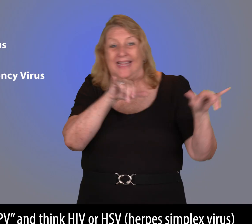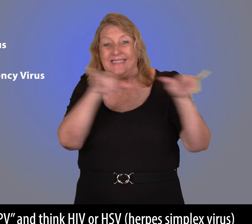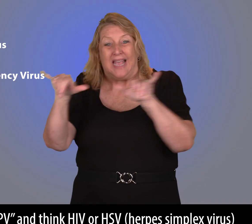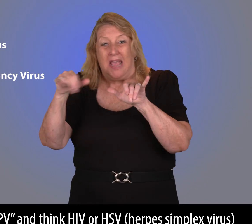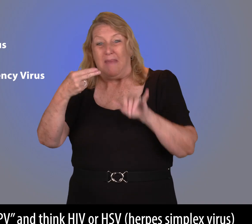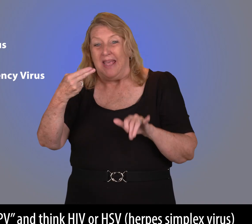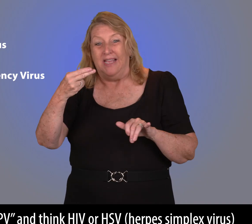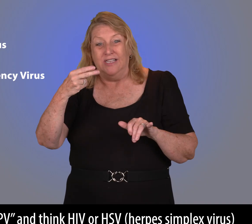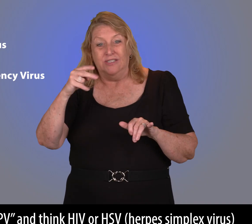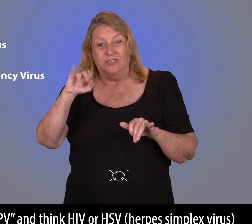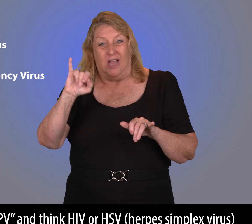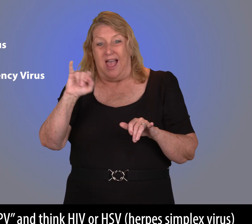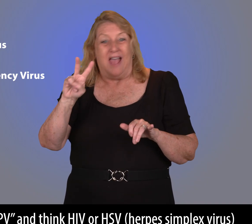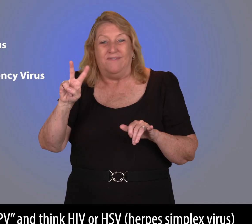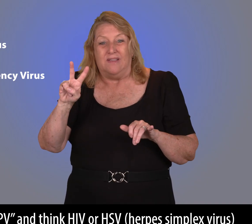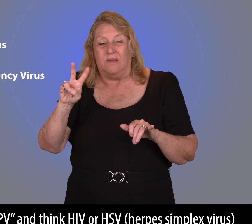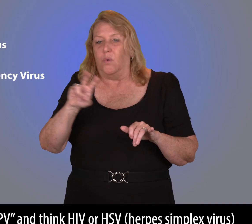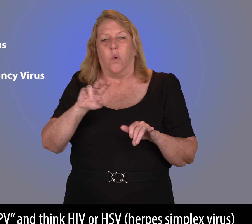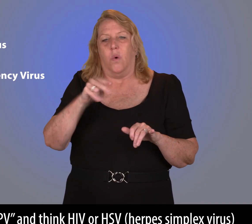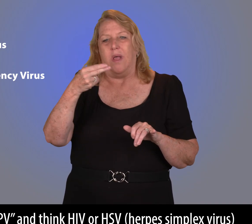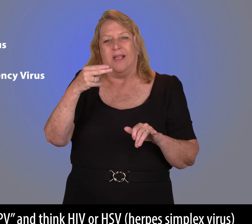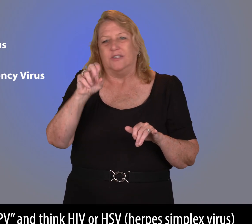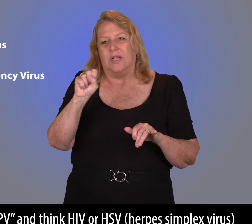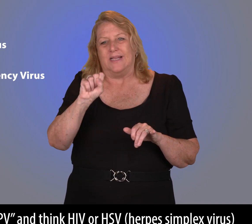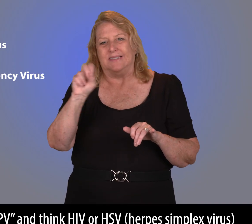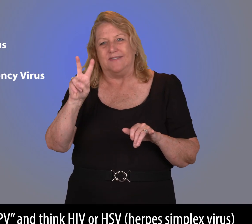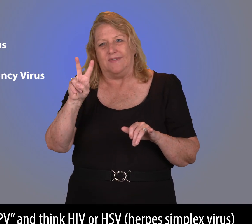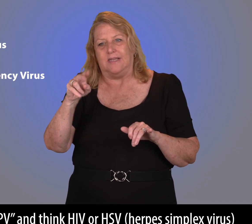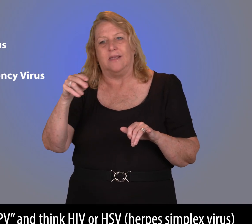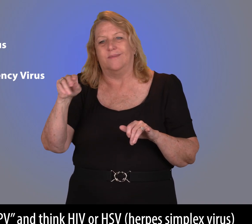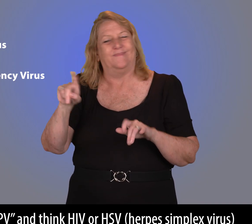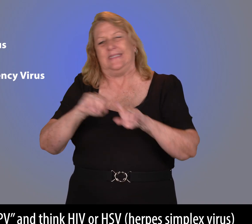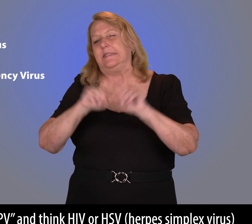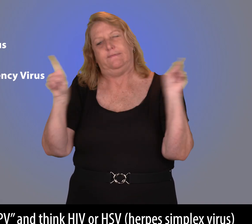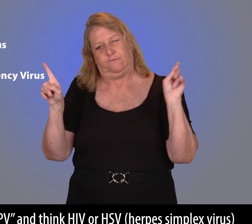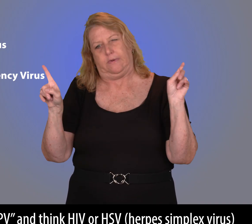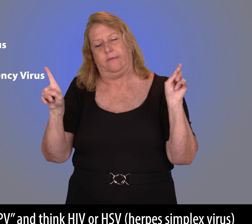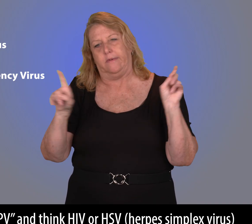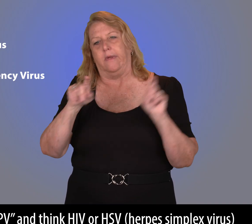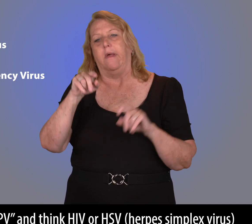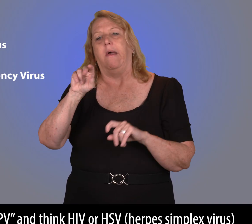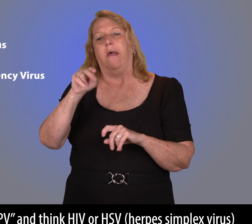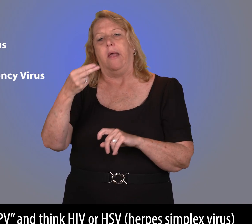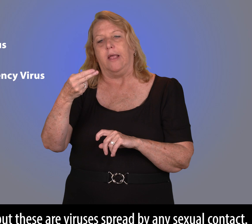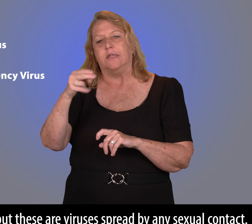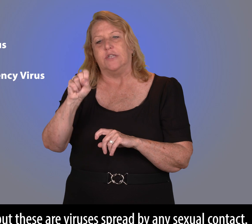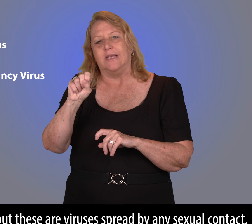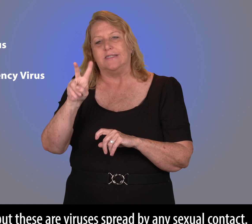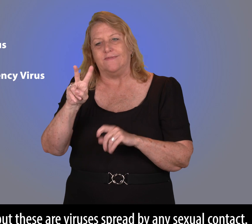or HSV, herpes simplex virus. But these are not the